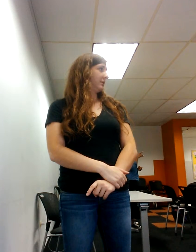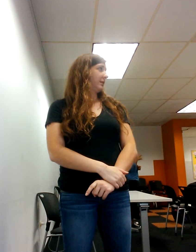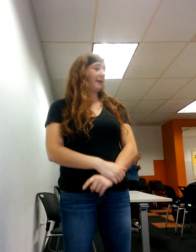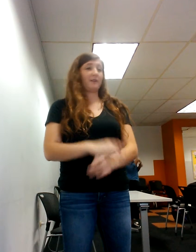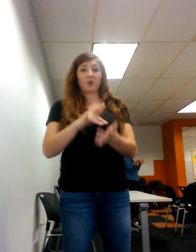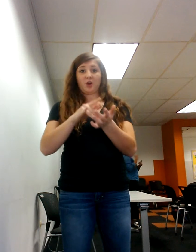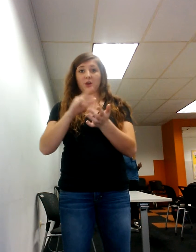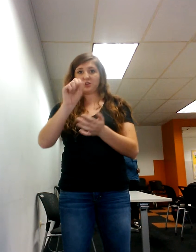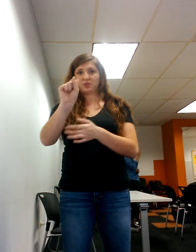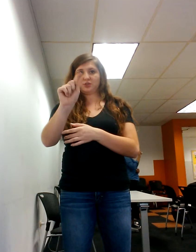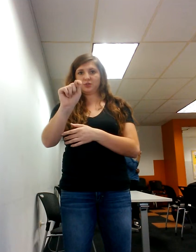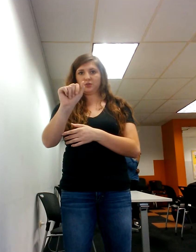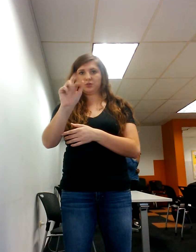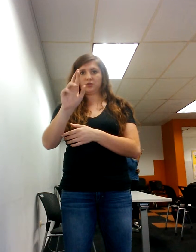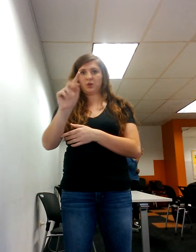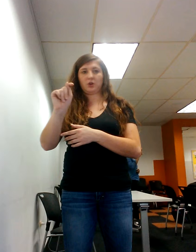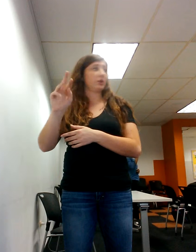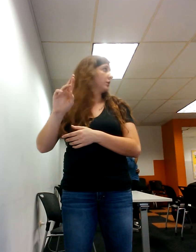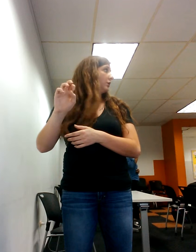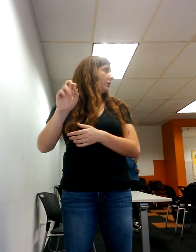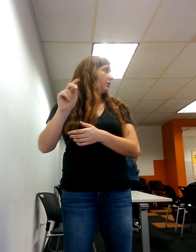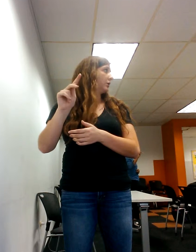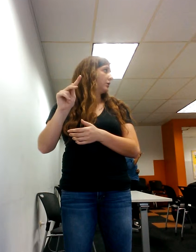Yes. Yeah, and I've seen this too.